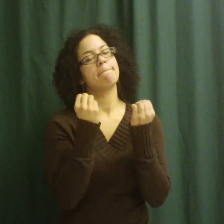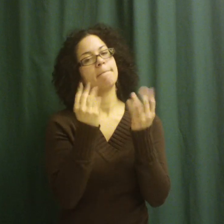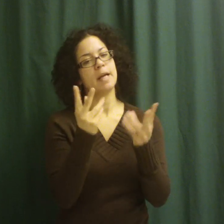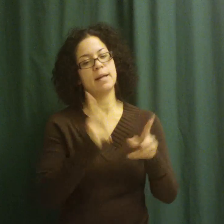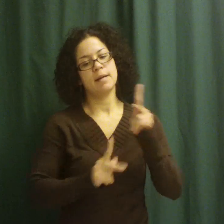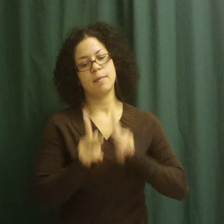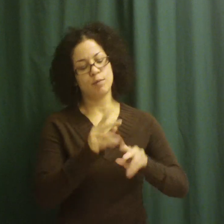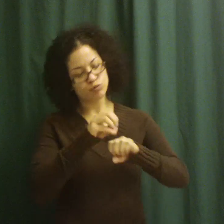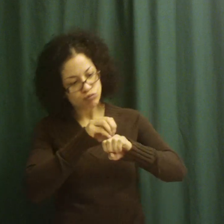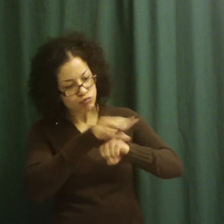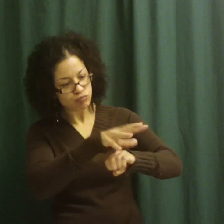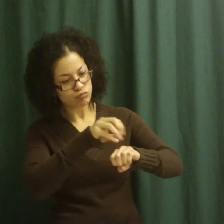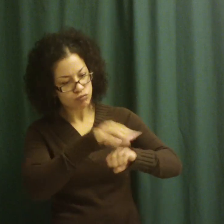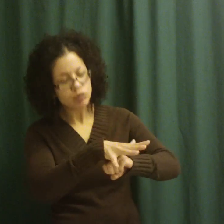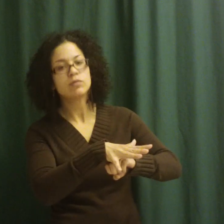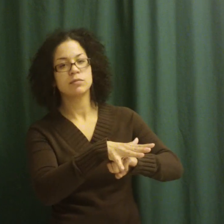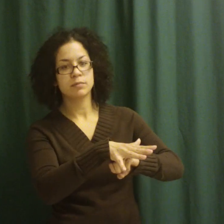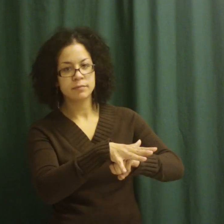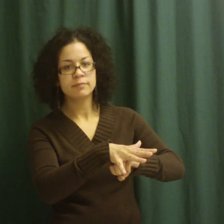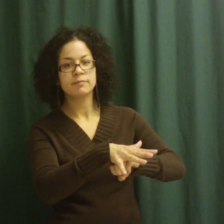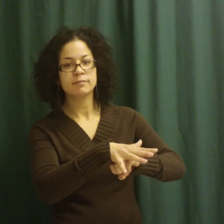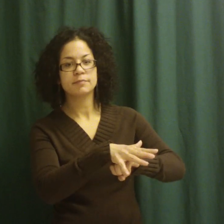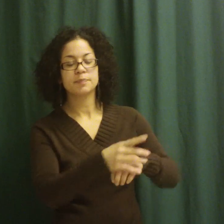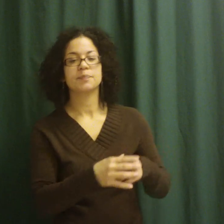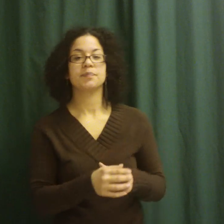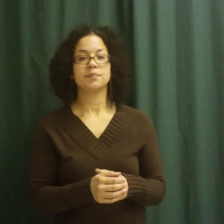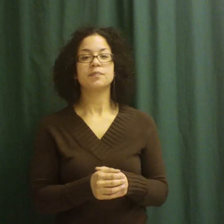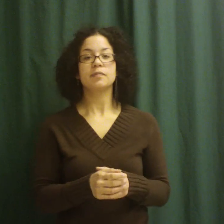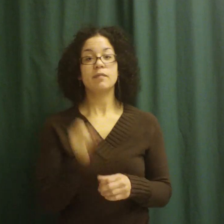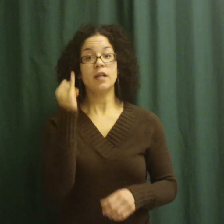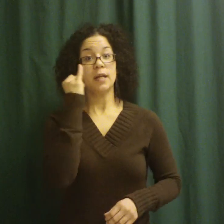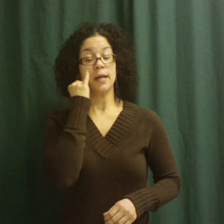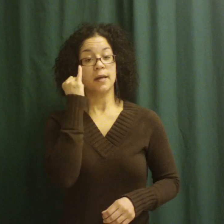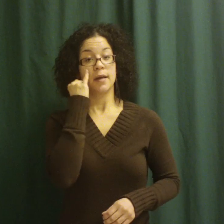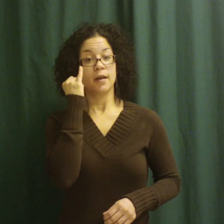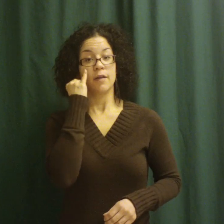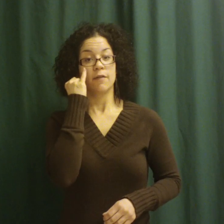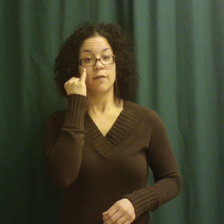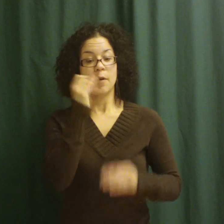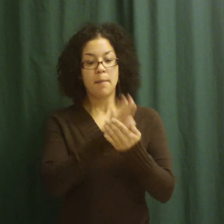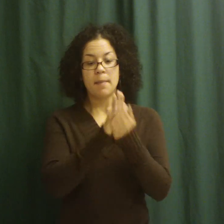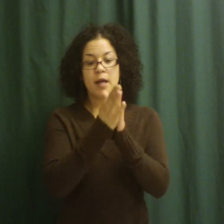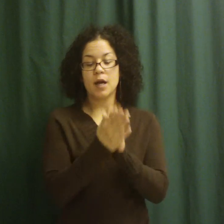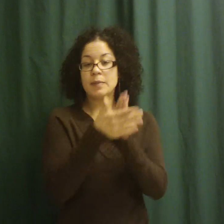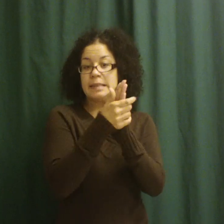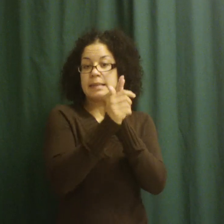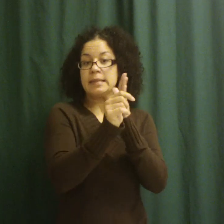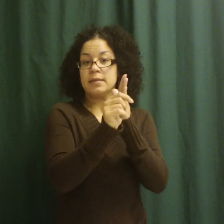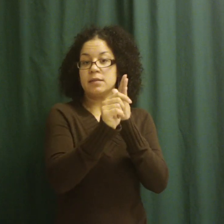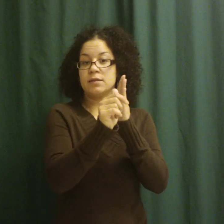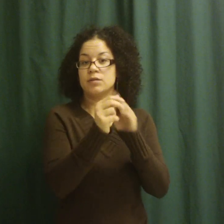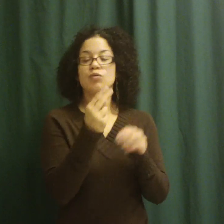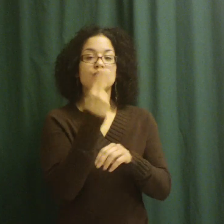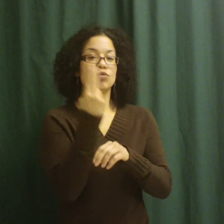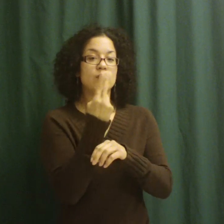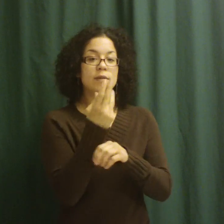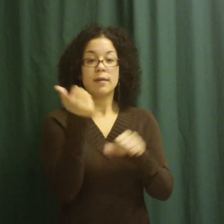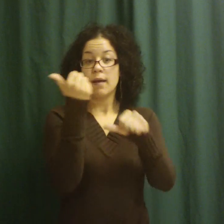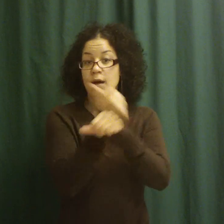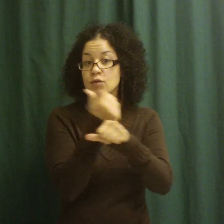Mastering algebra requires practice, so the book includes exercises to help